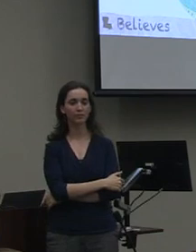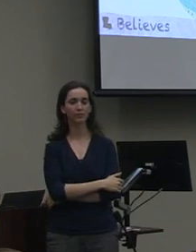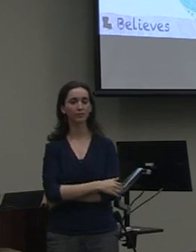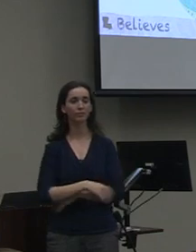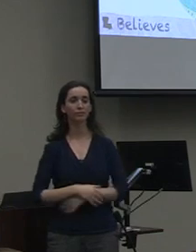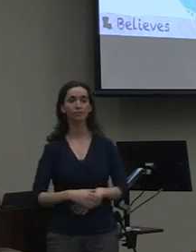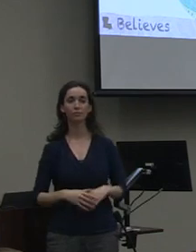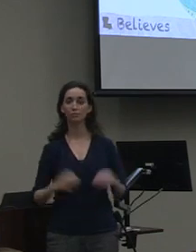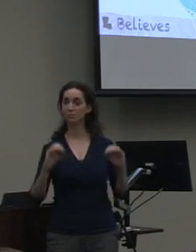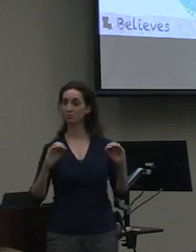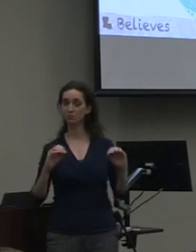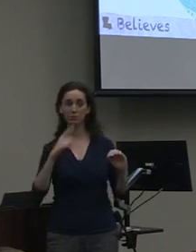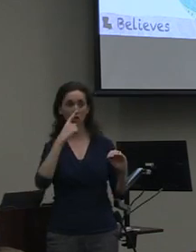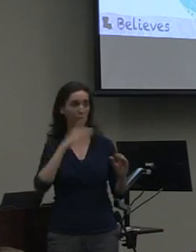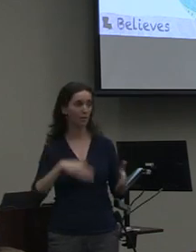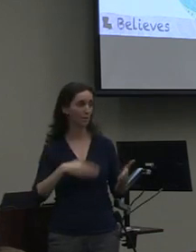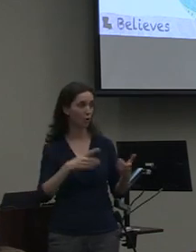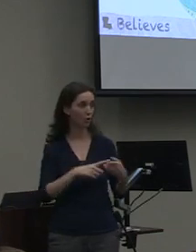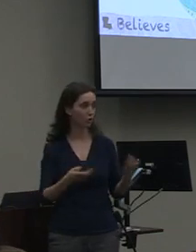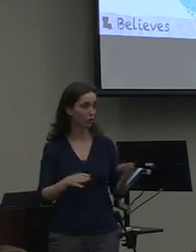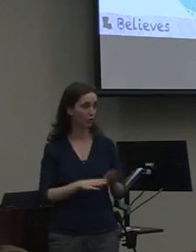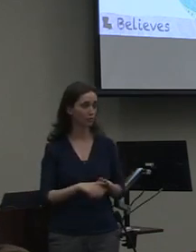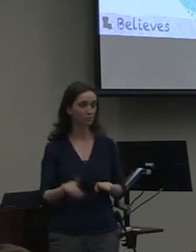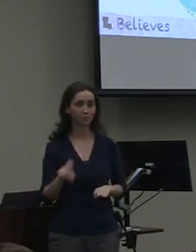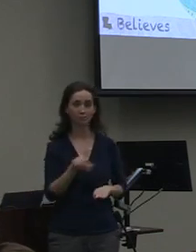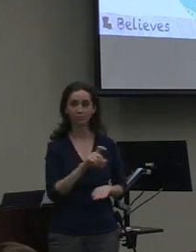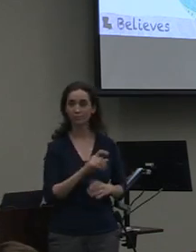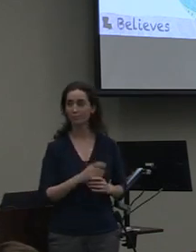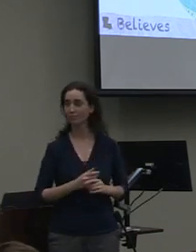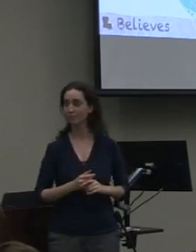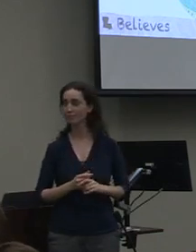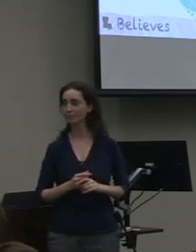And hearing nothing else, can I have a motion to adjourn? A